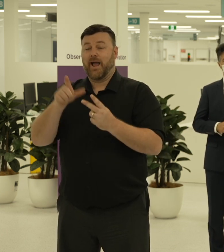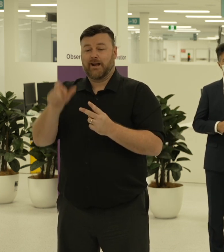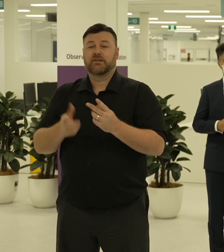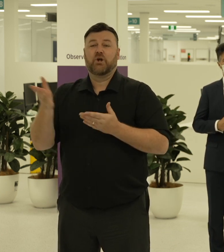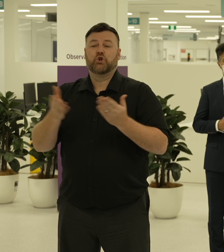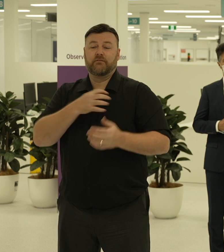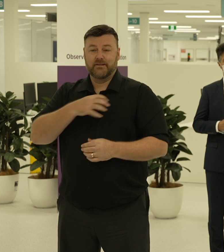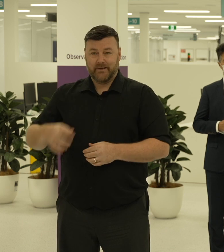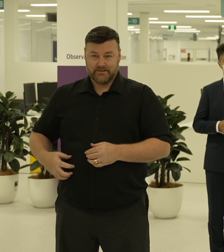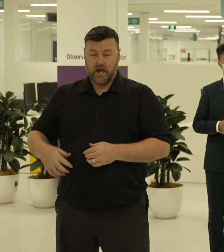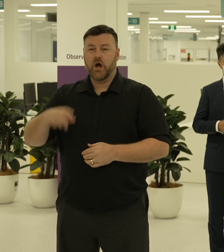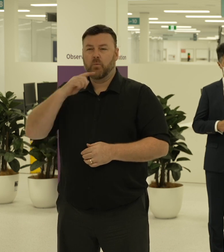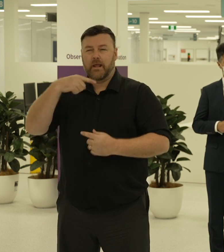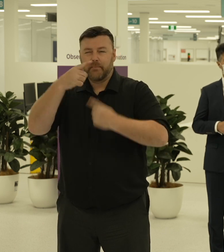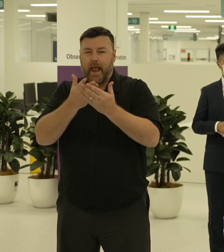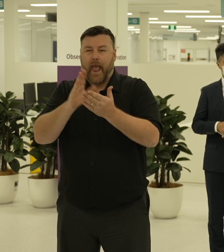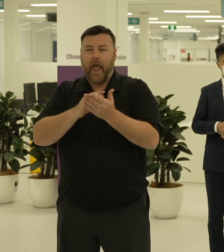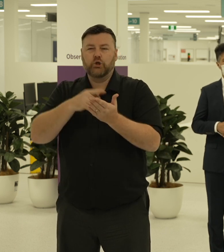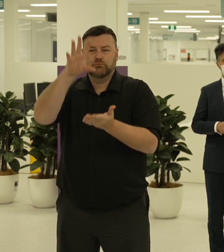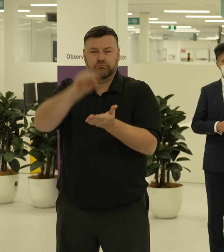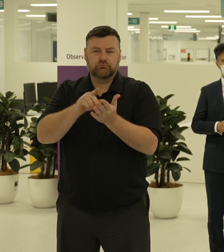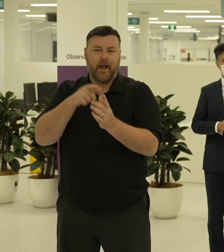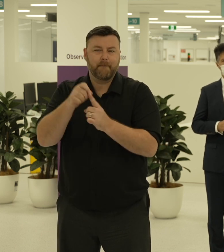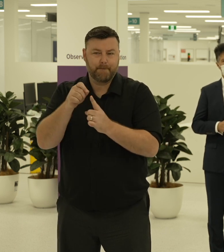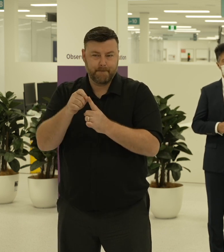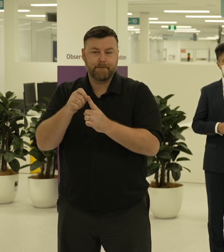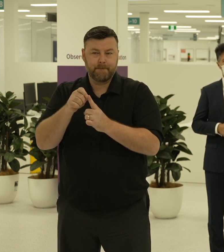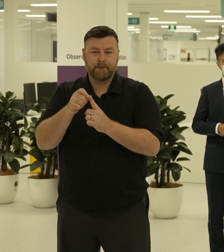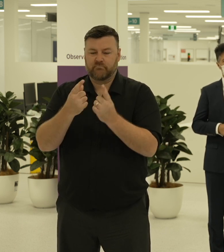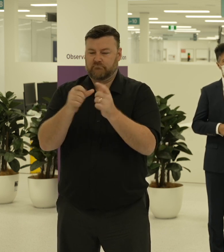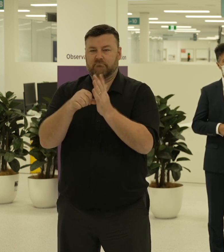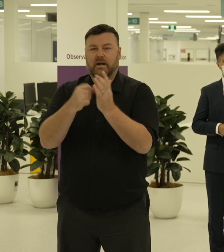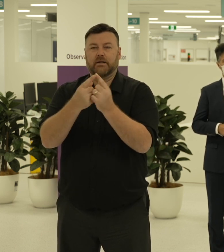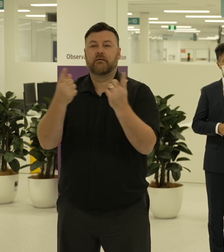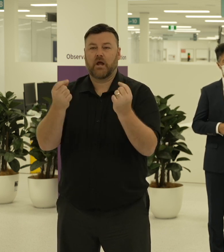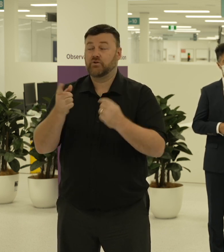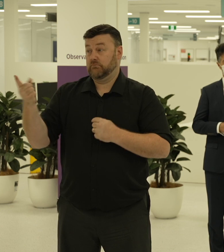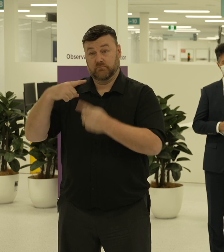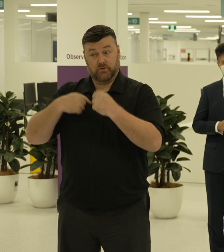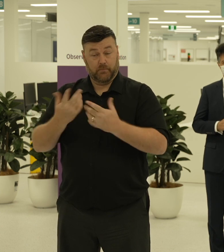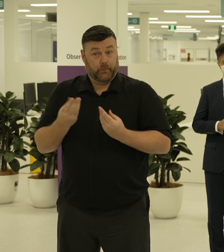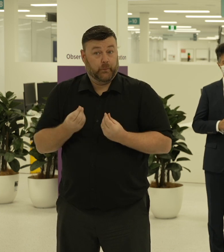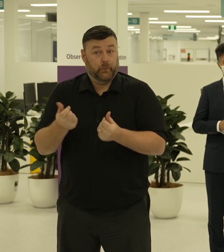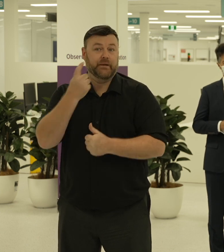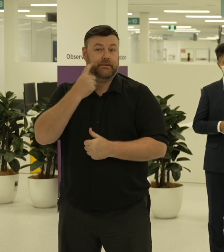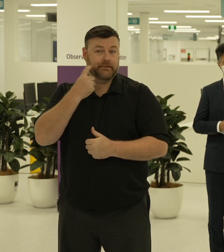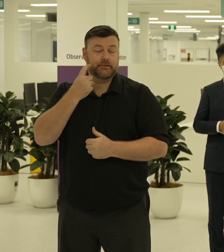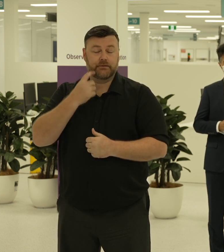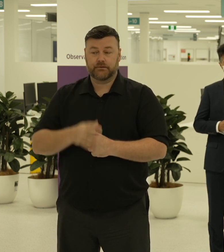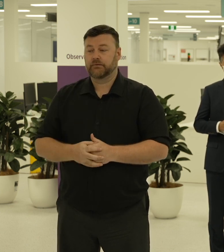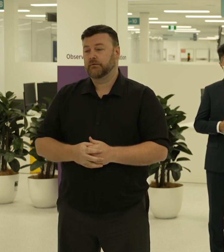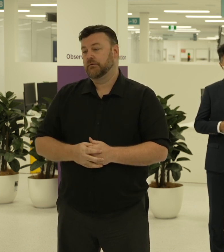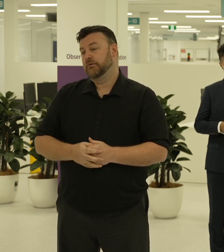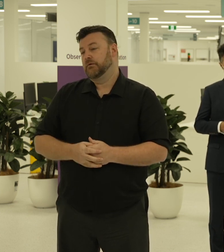will tell you how to get access to these vouchers through your Service New South Wales app, which he assures me is seamless and easy, as it has been in the past.